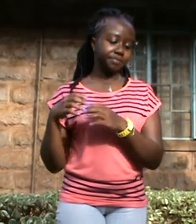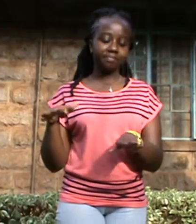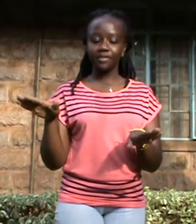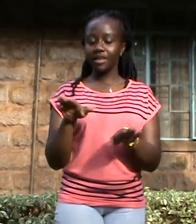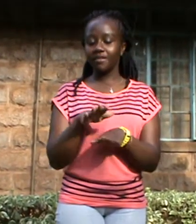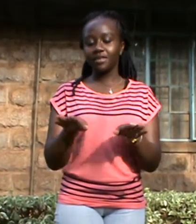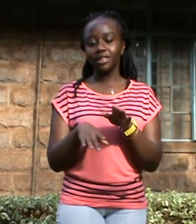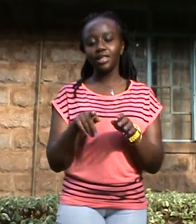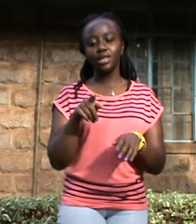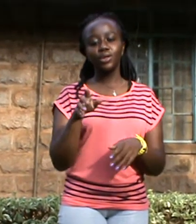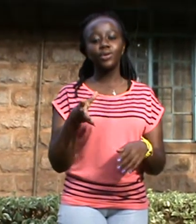buy Home carry must